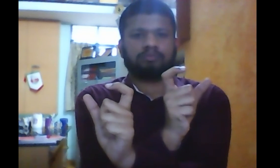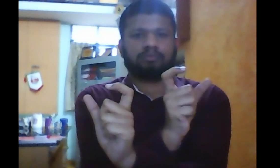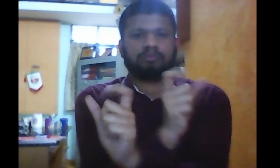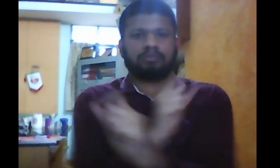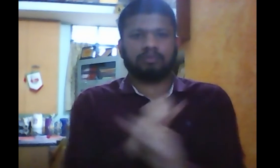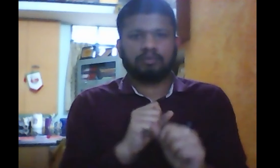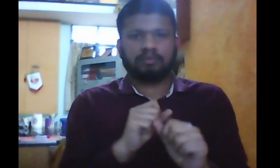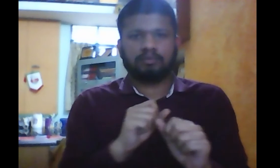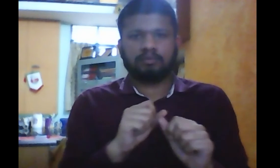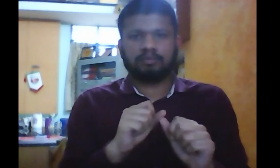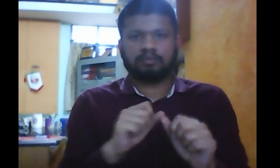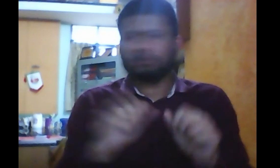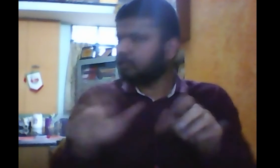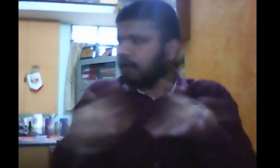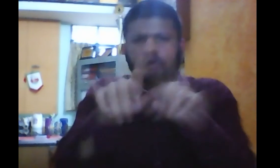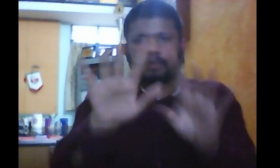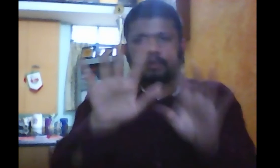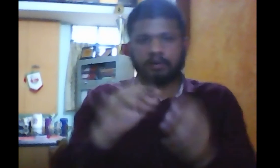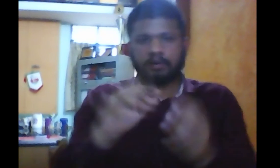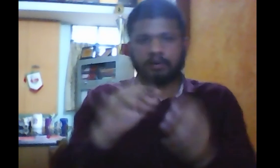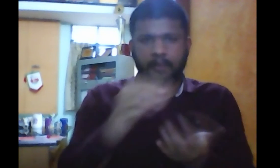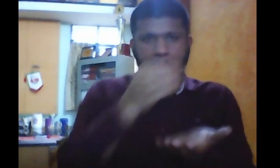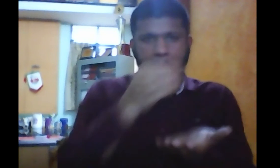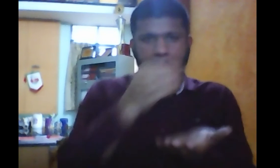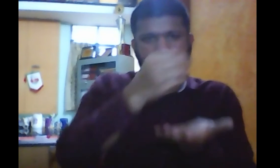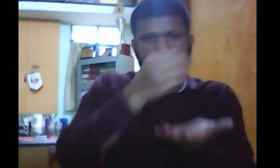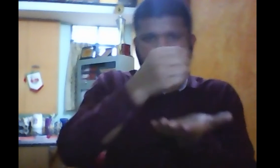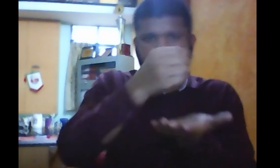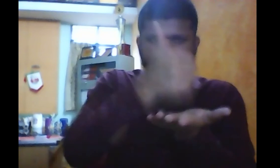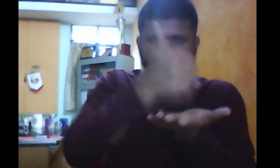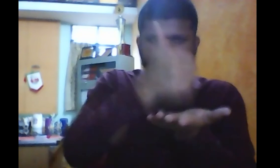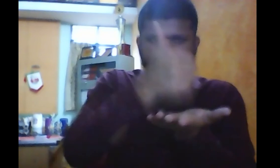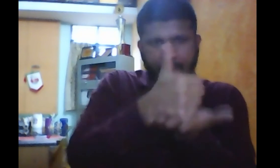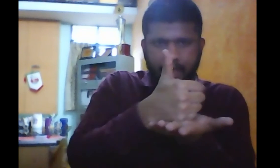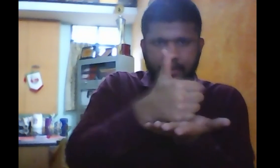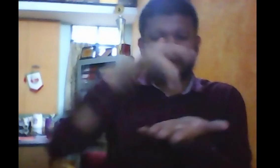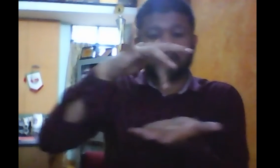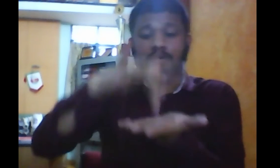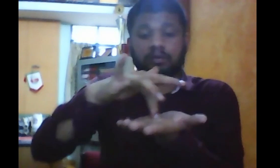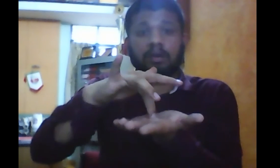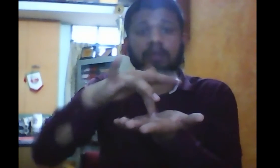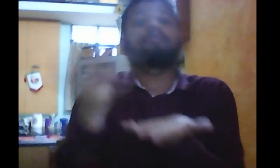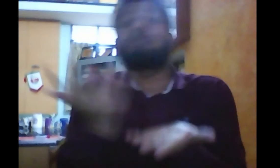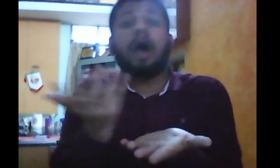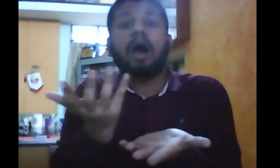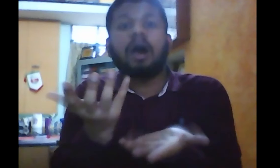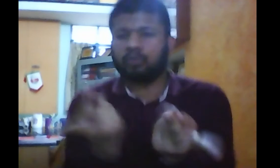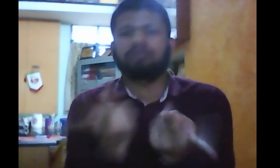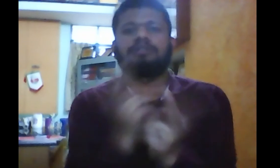Sign Language grammar. So for example, bank, place, where.